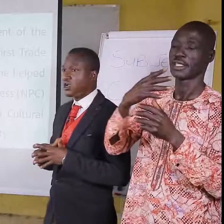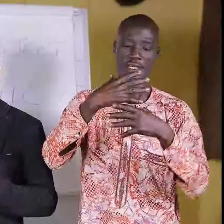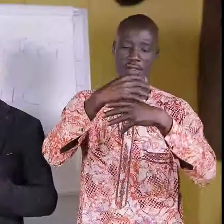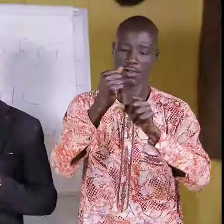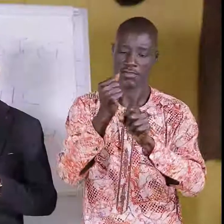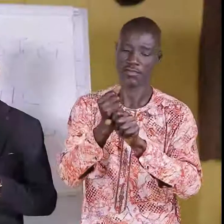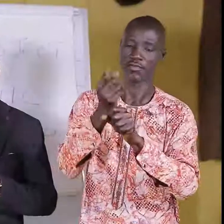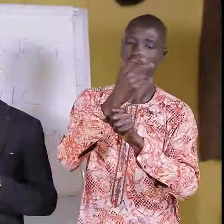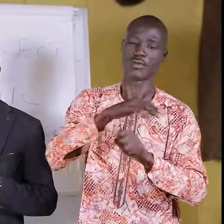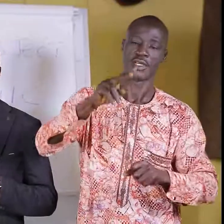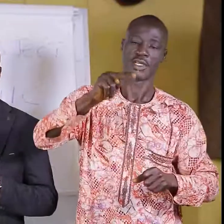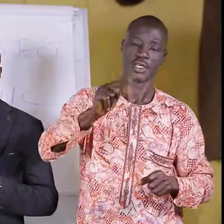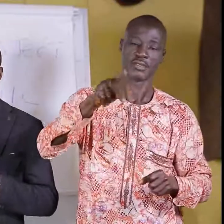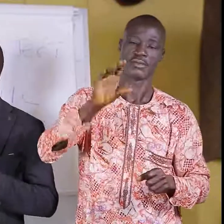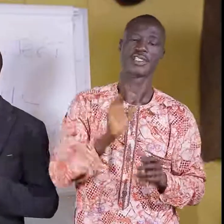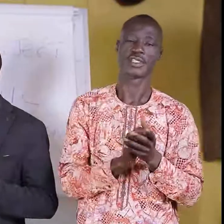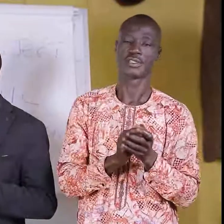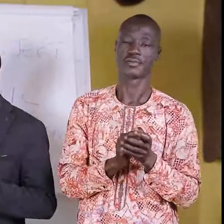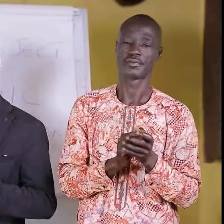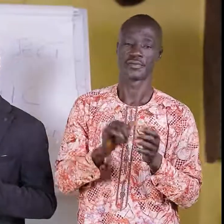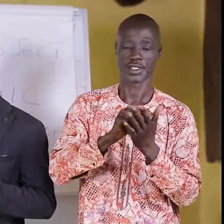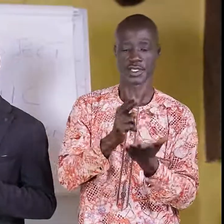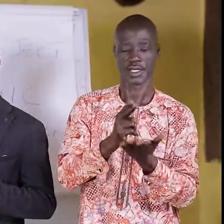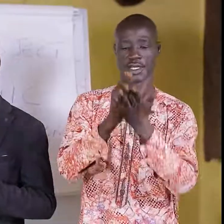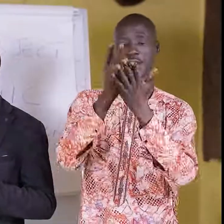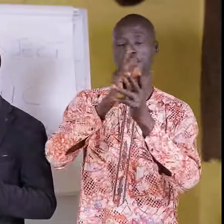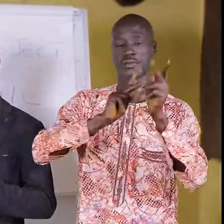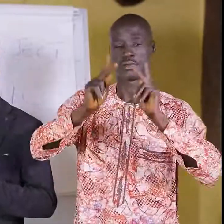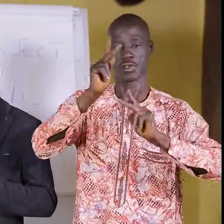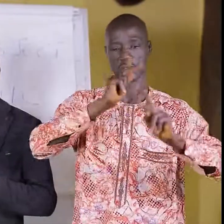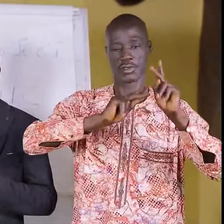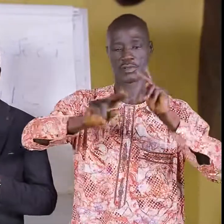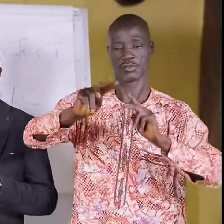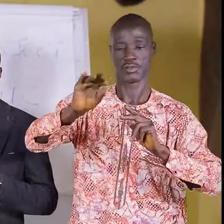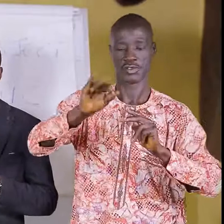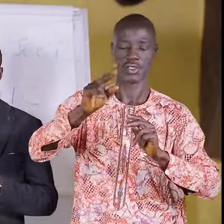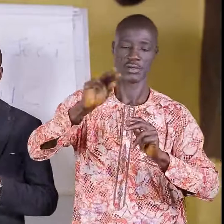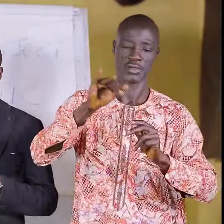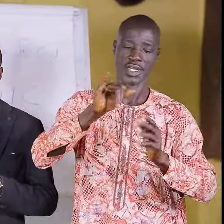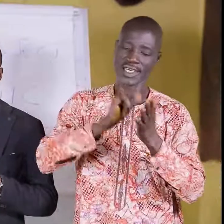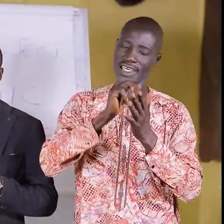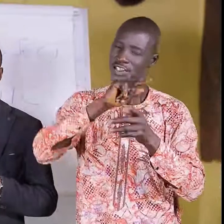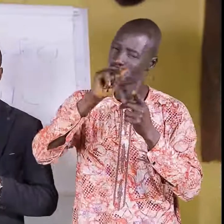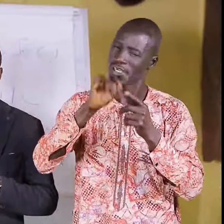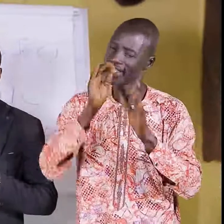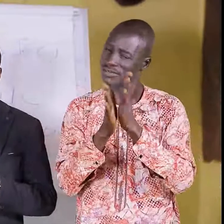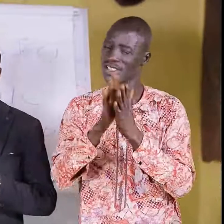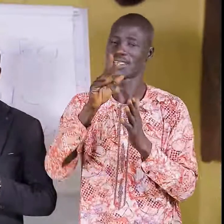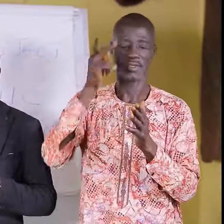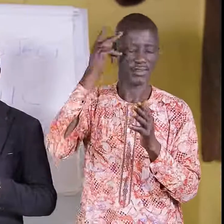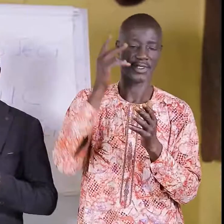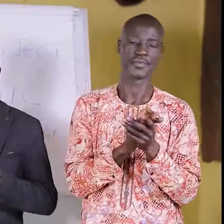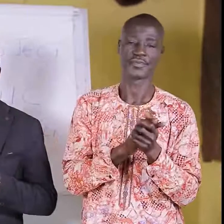Nigeria. He also helped to organize the Northern People Congress, NPC. Don't forget, Alhaji Sir Ahmadu Bello, the Sadana